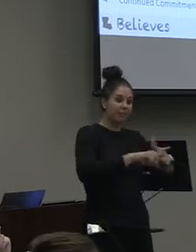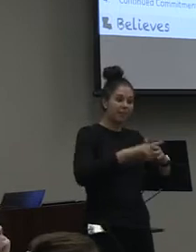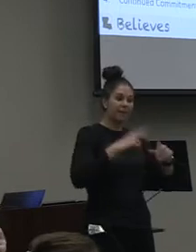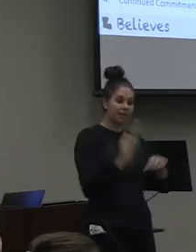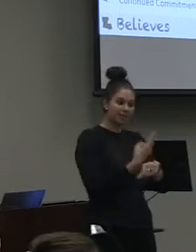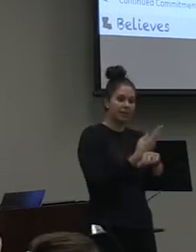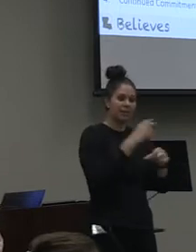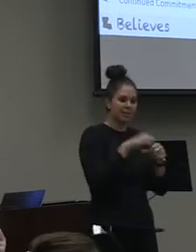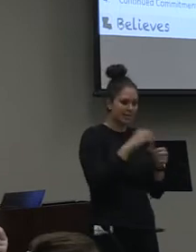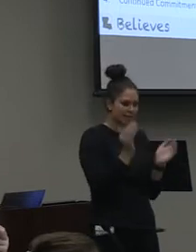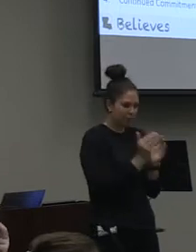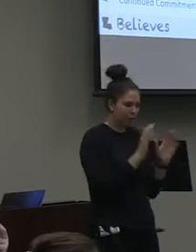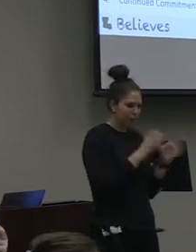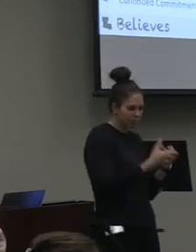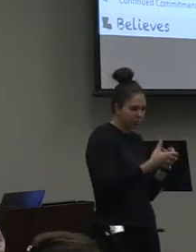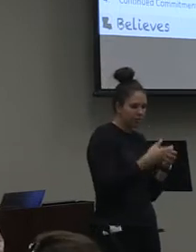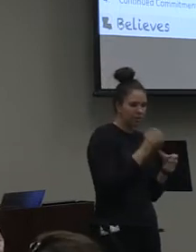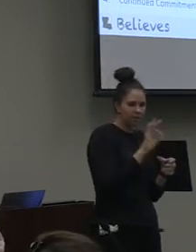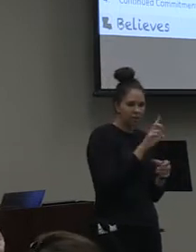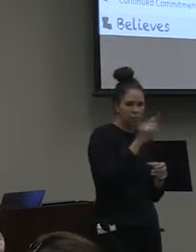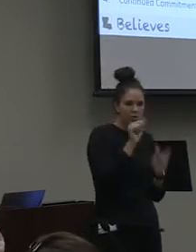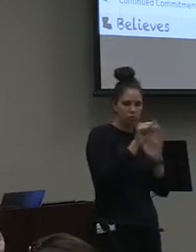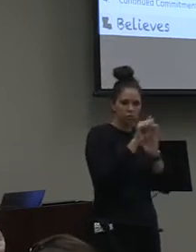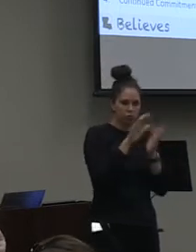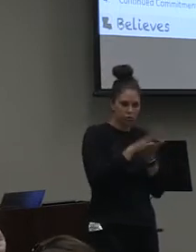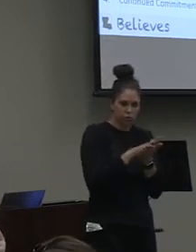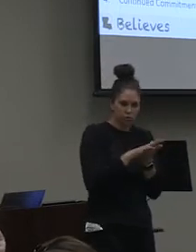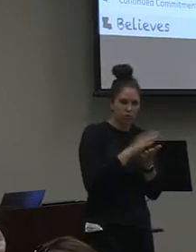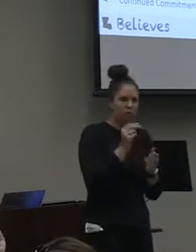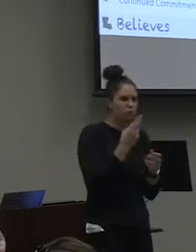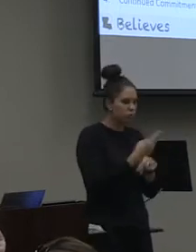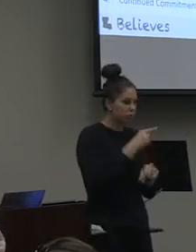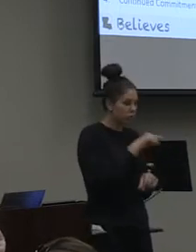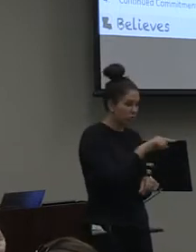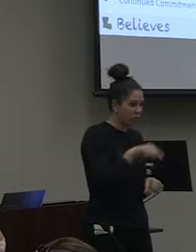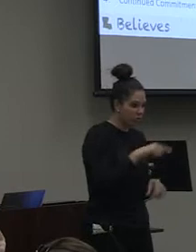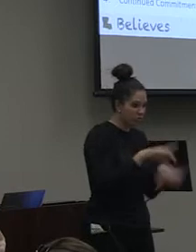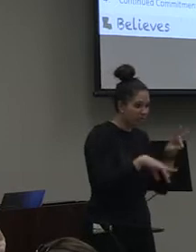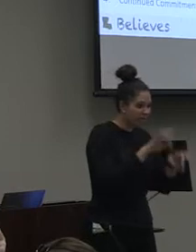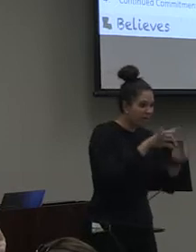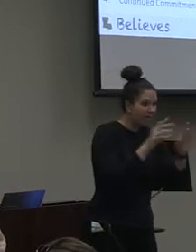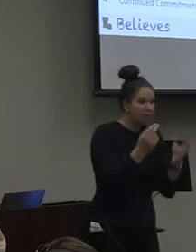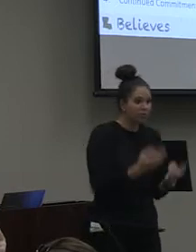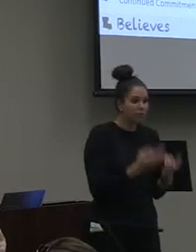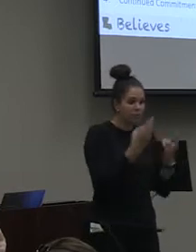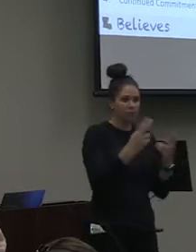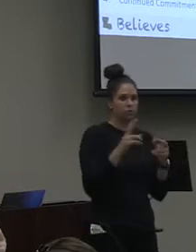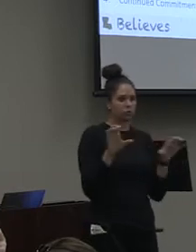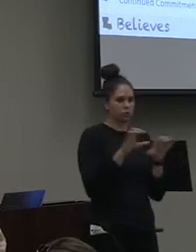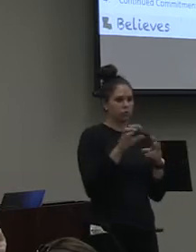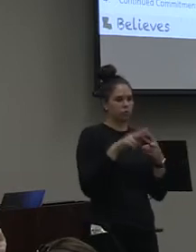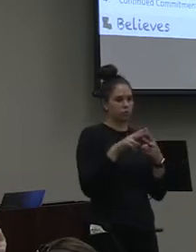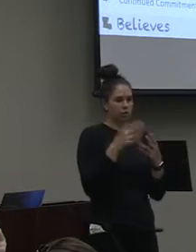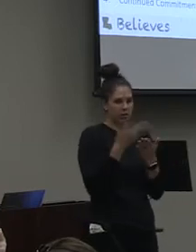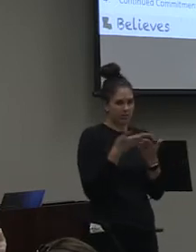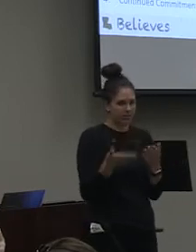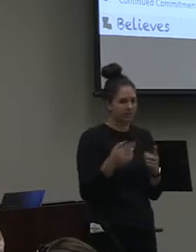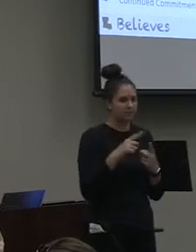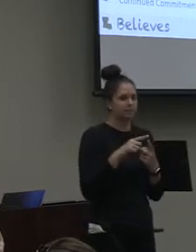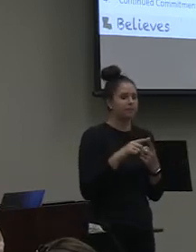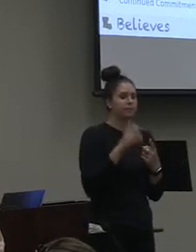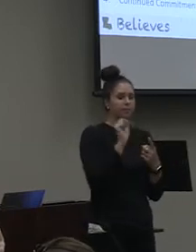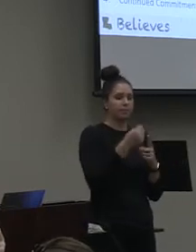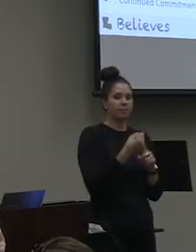a small subset of Louisiana schools, and use those findings and recommendations to do two things. One, to